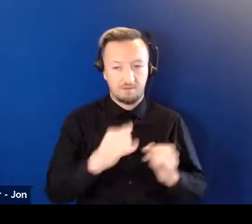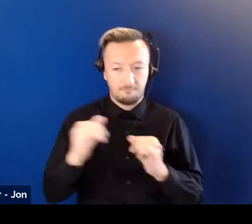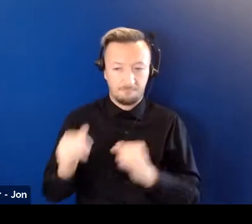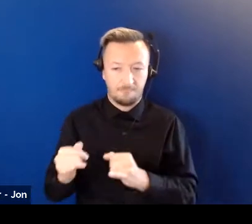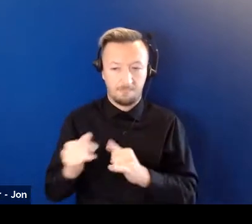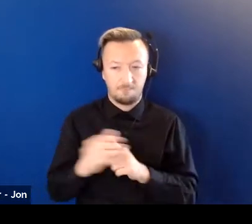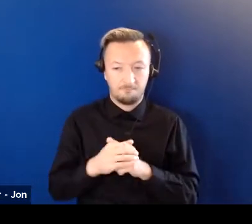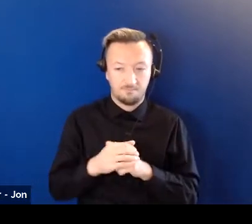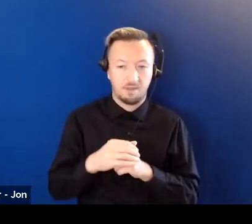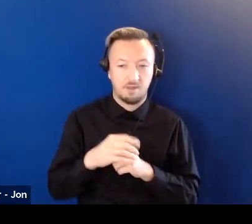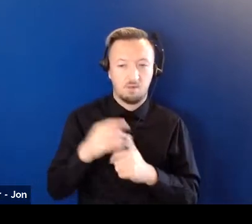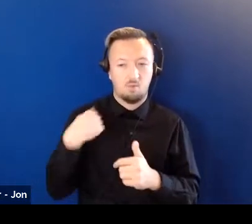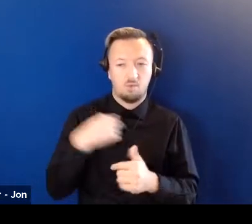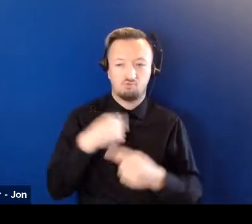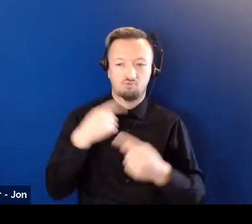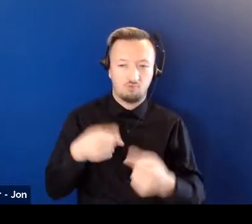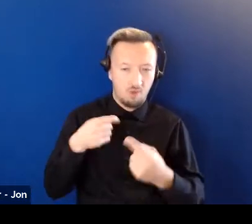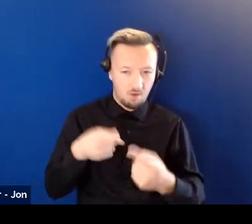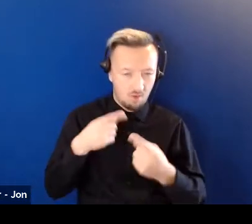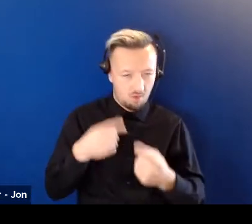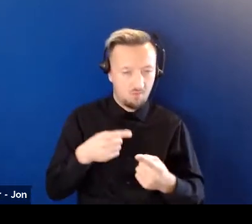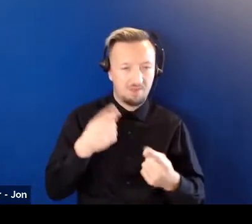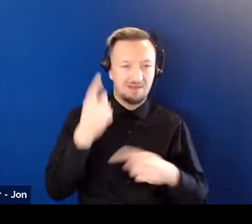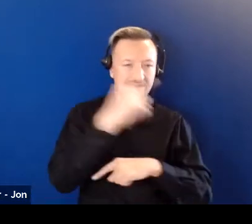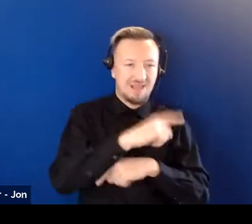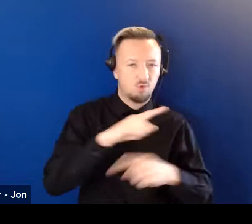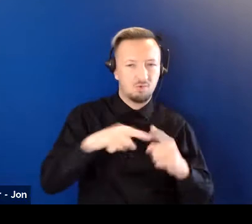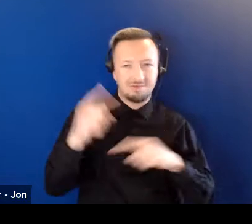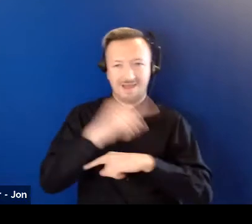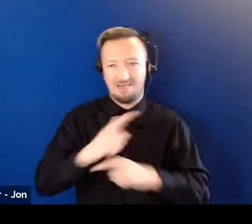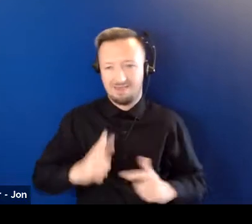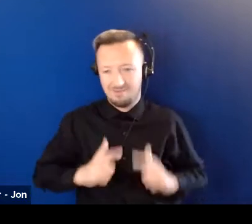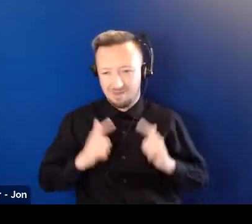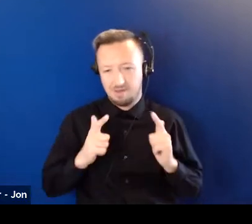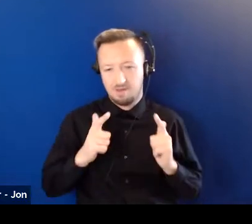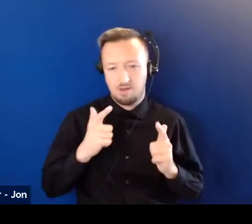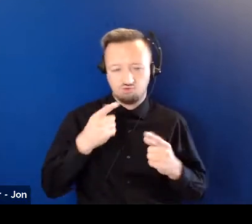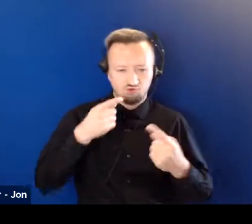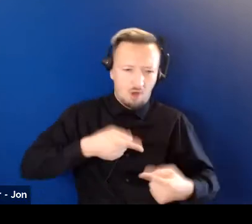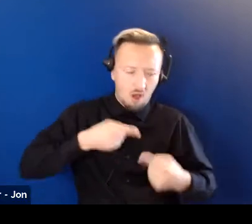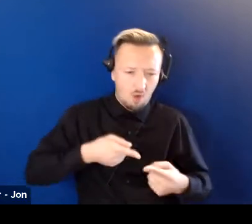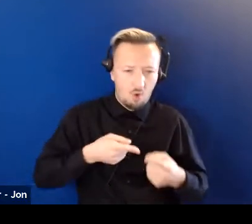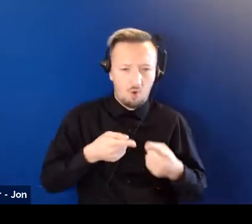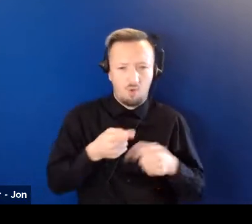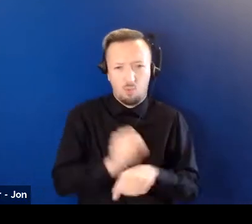struggle with day-to-day living and struggle with the idea of work because of